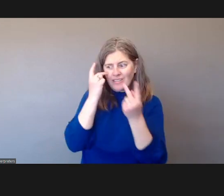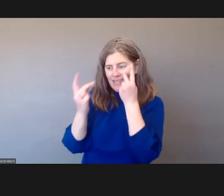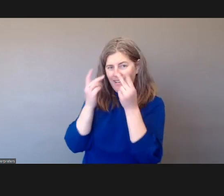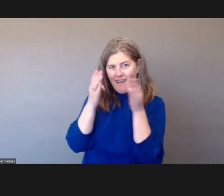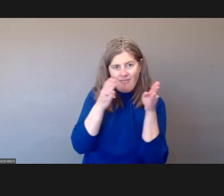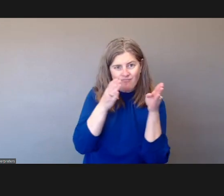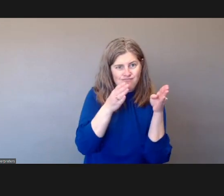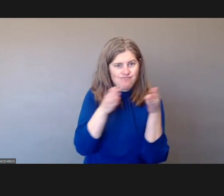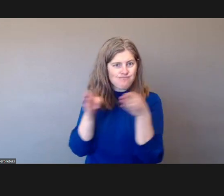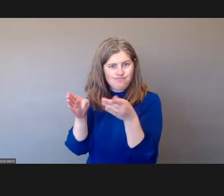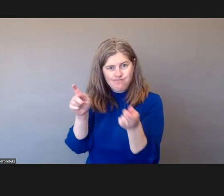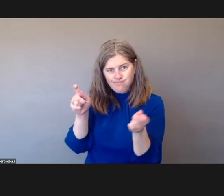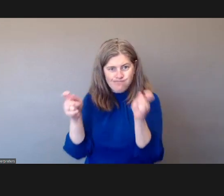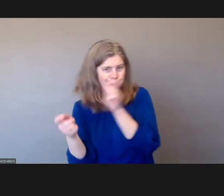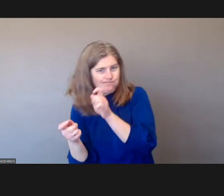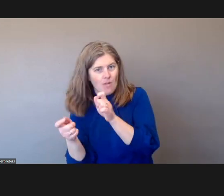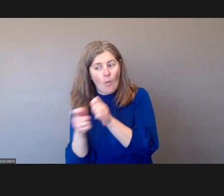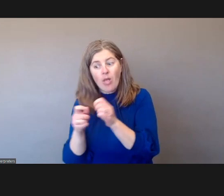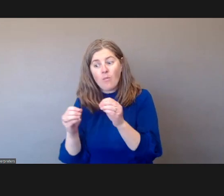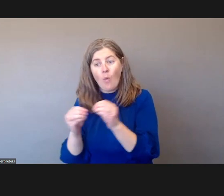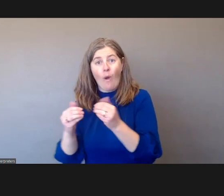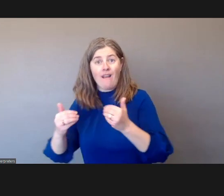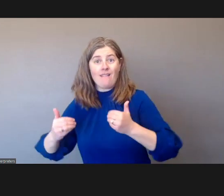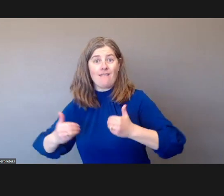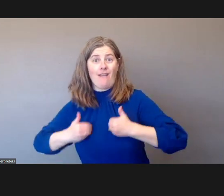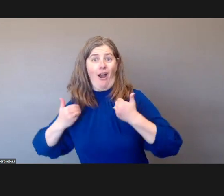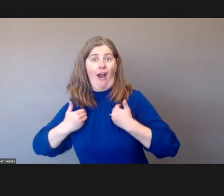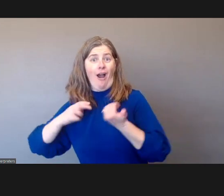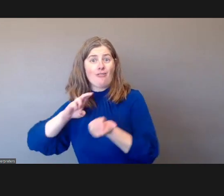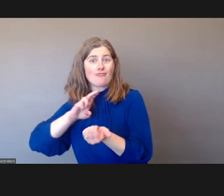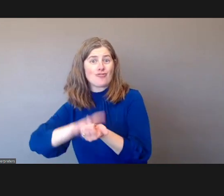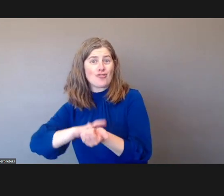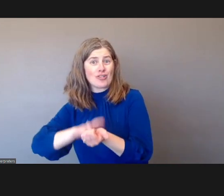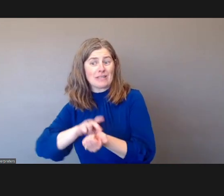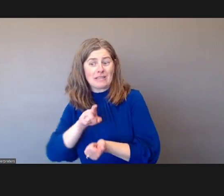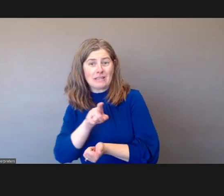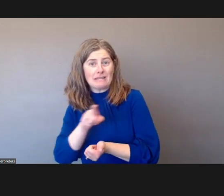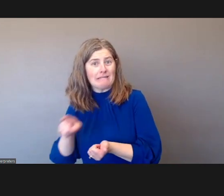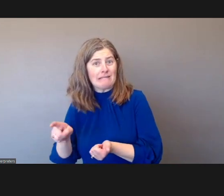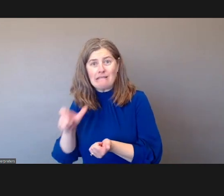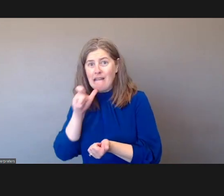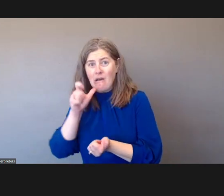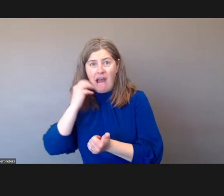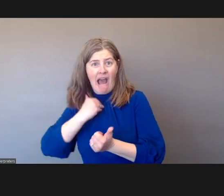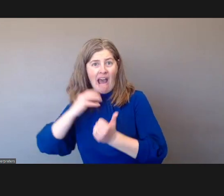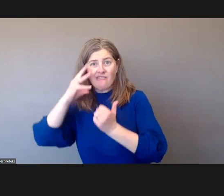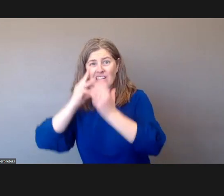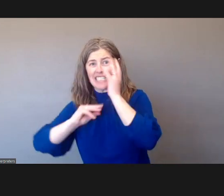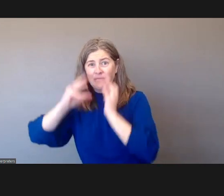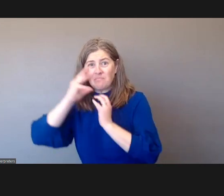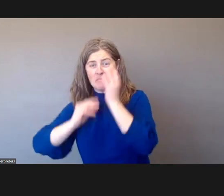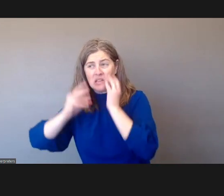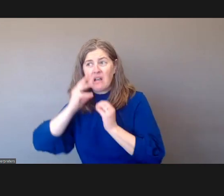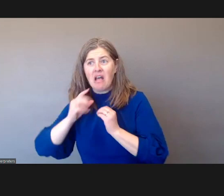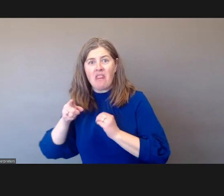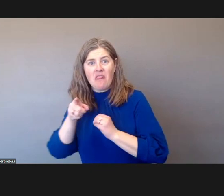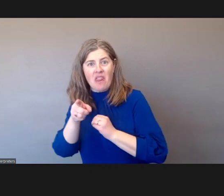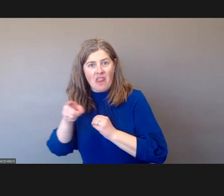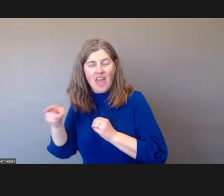in nursing where a lot of younger nurses without a lot of extensive experience are now